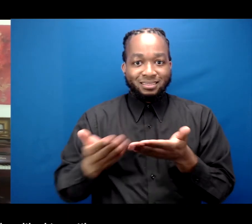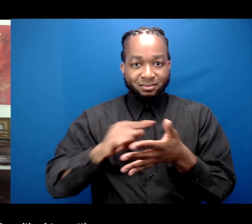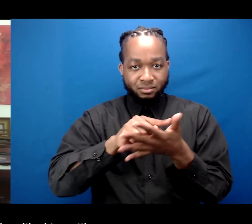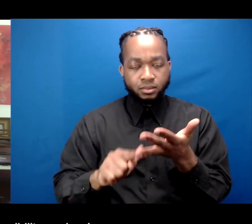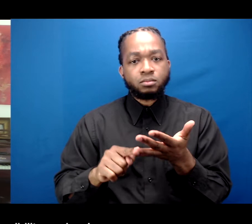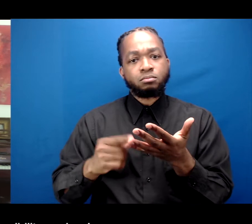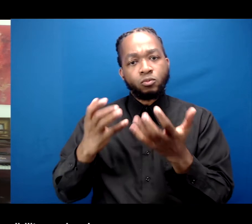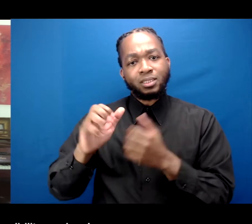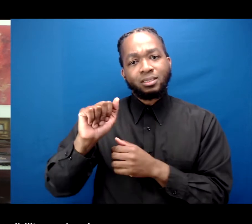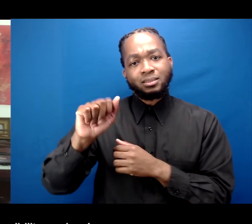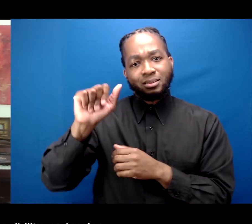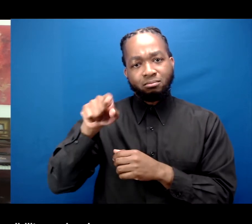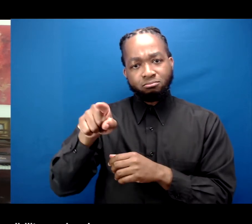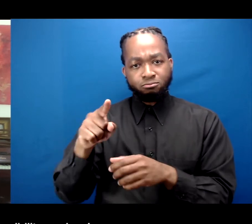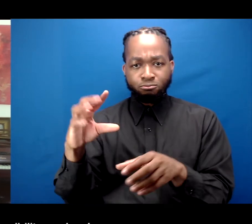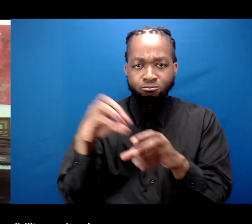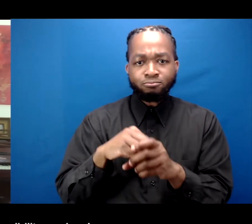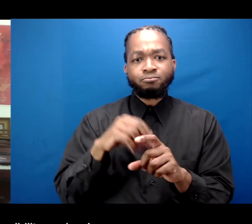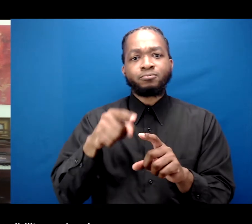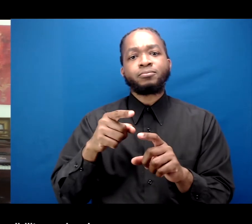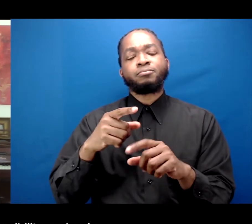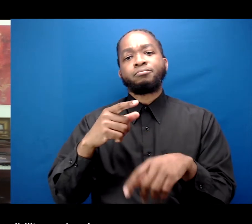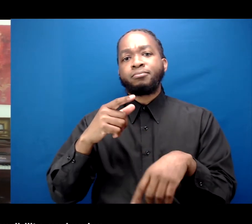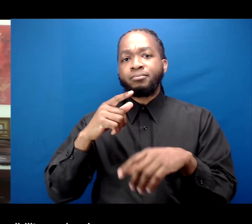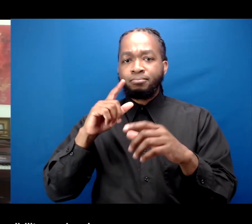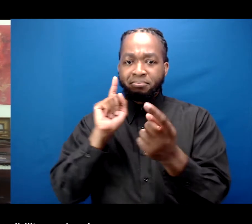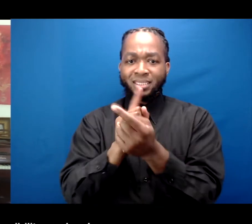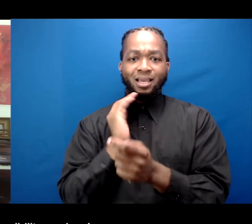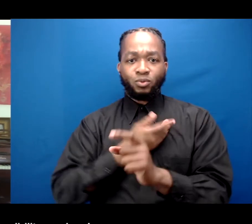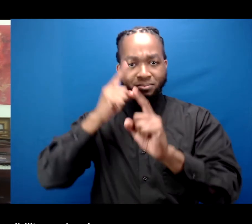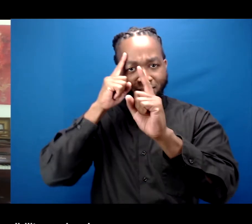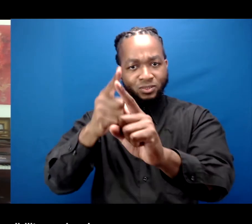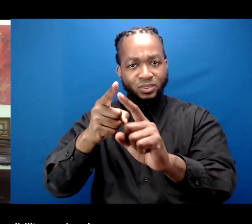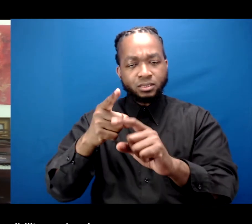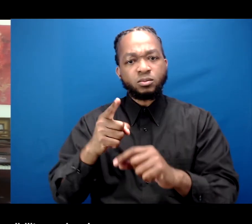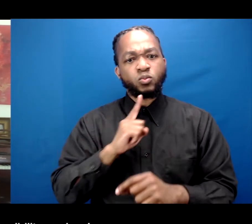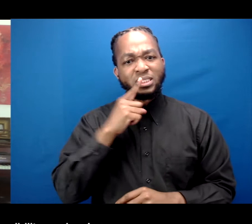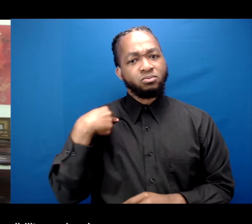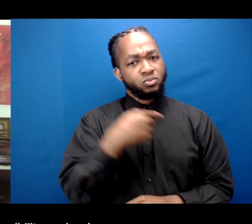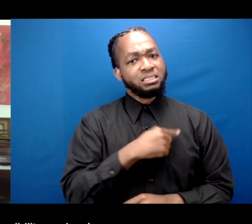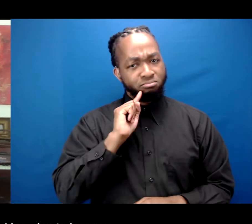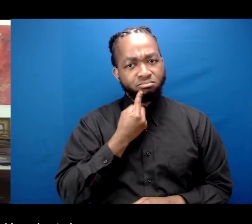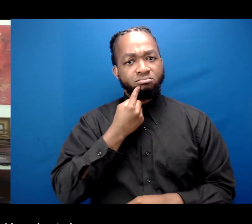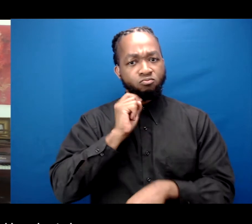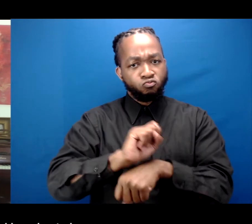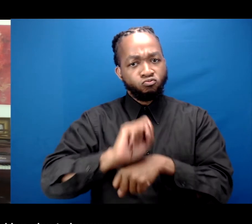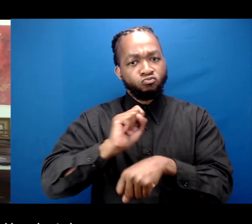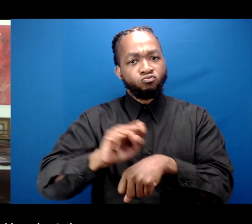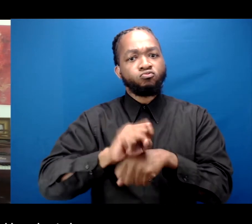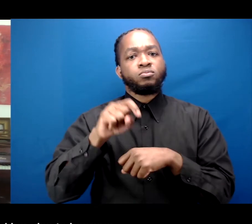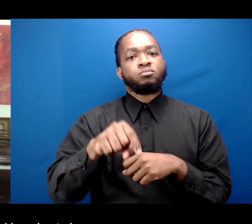very seriously our commitment to accessibility, and we've built a variety of tools to enhance access to our